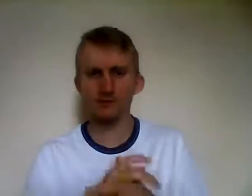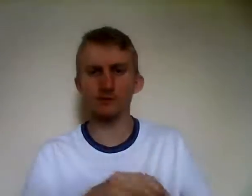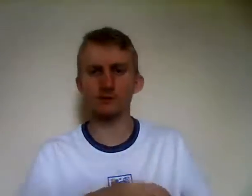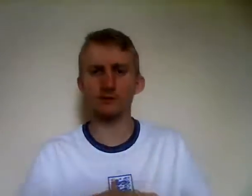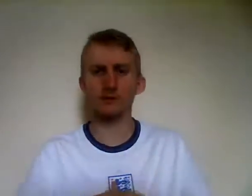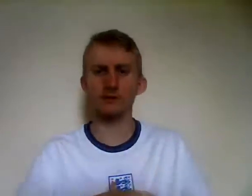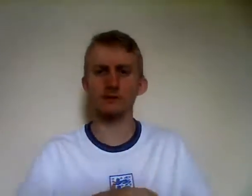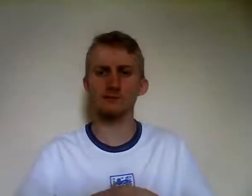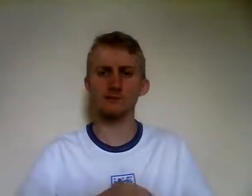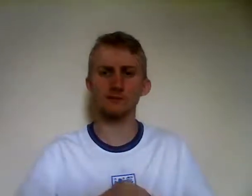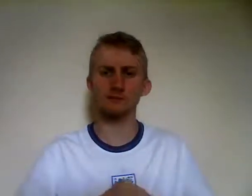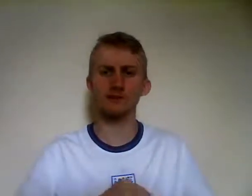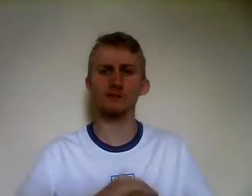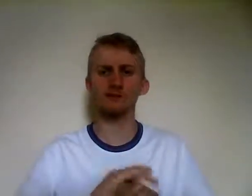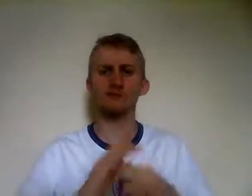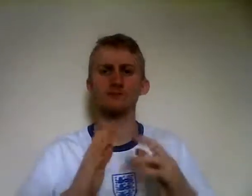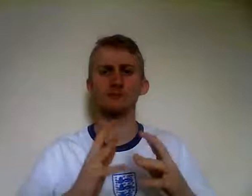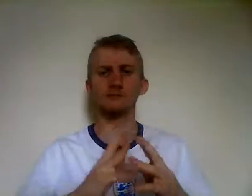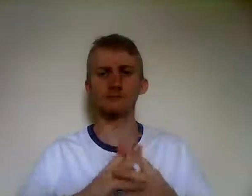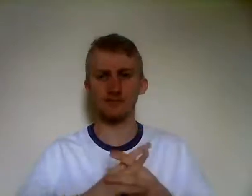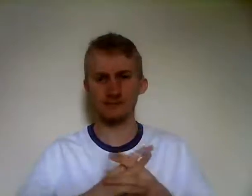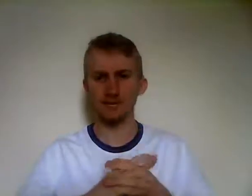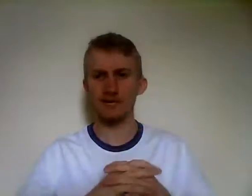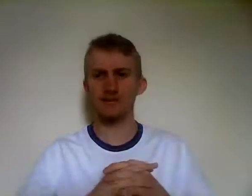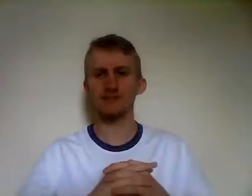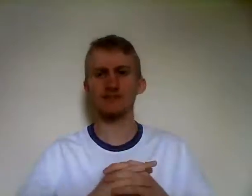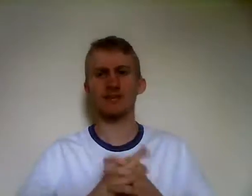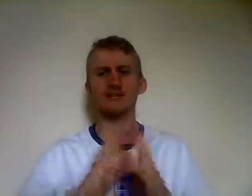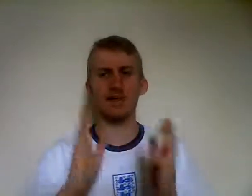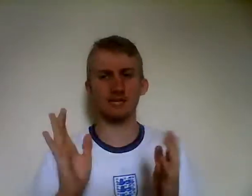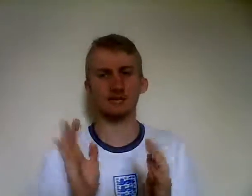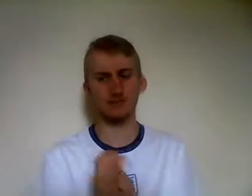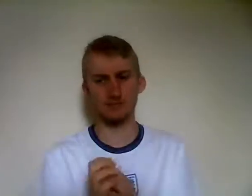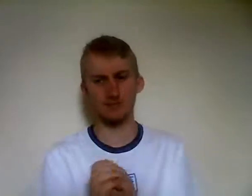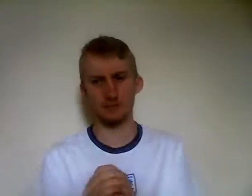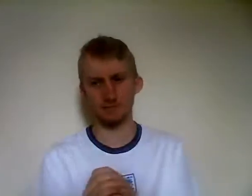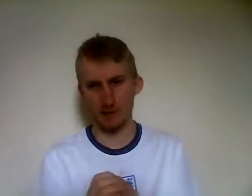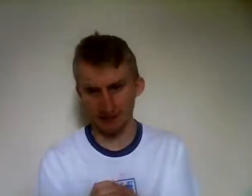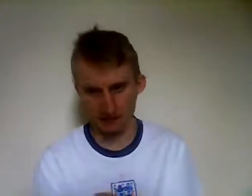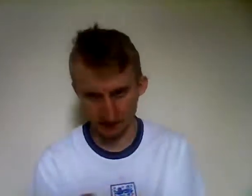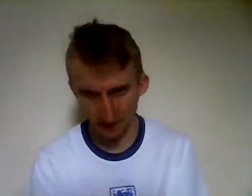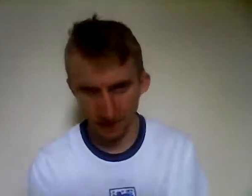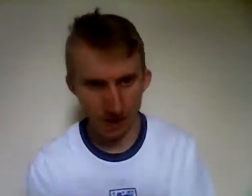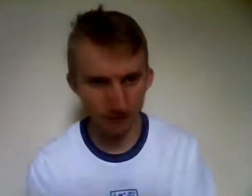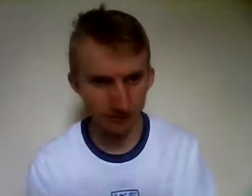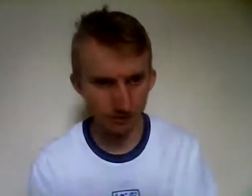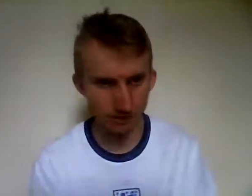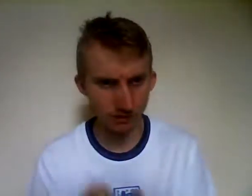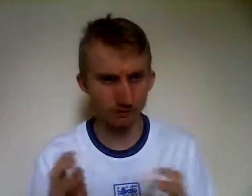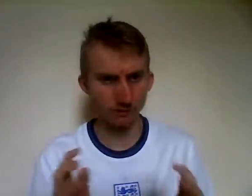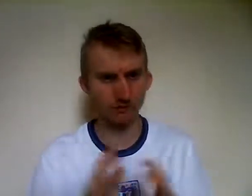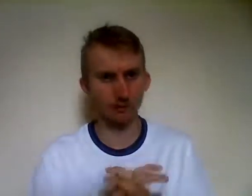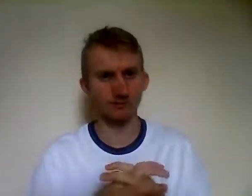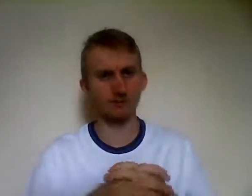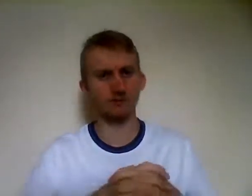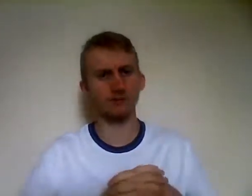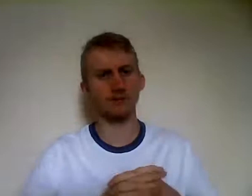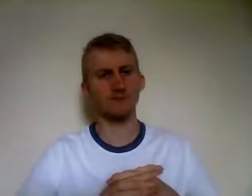that Crawley failed to confirm to the league that the debts had indeed been paid, and for the start of the